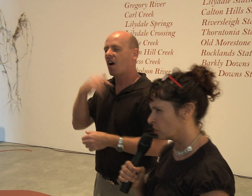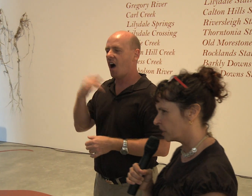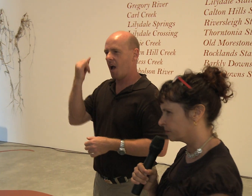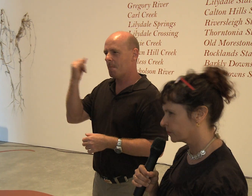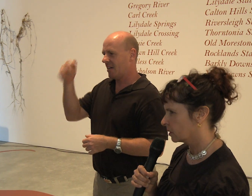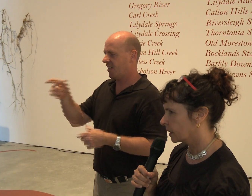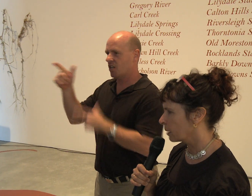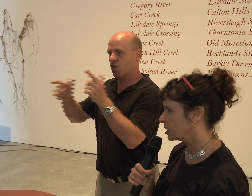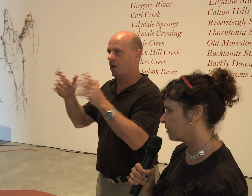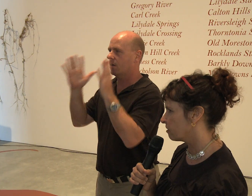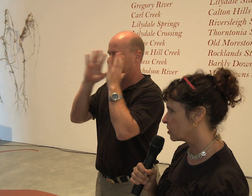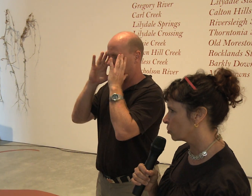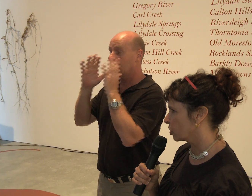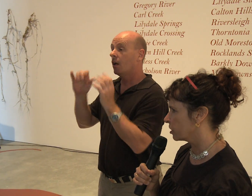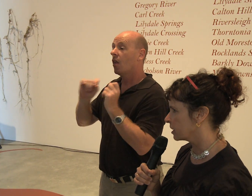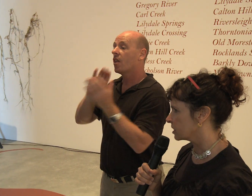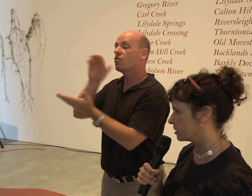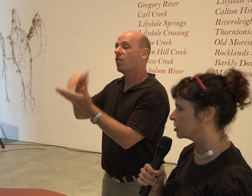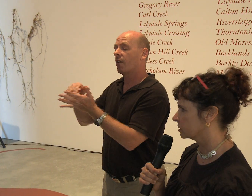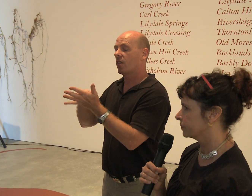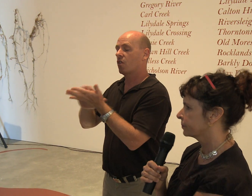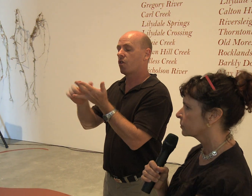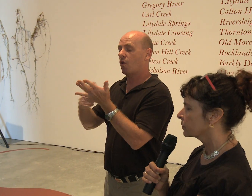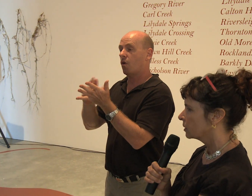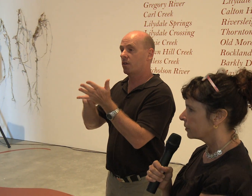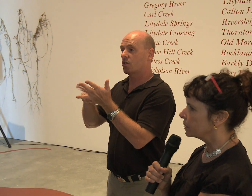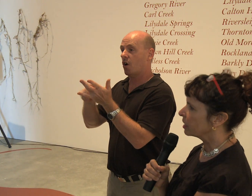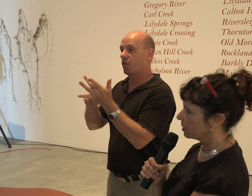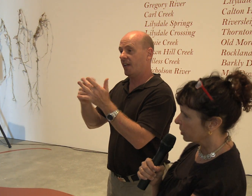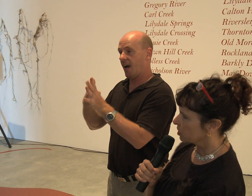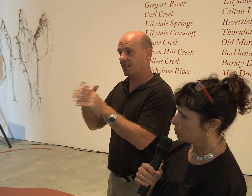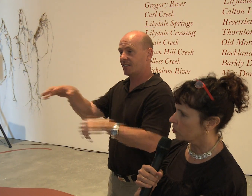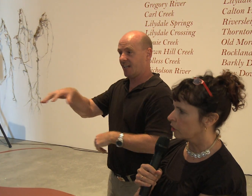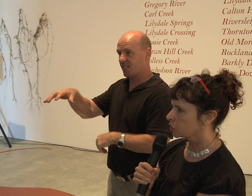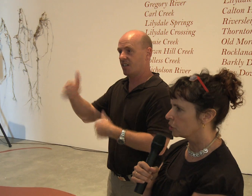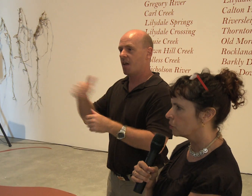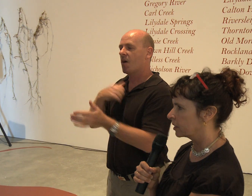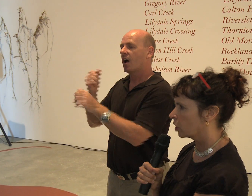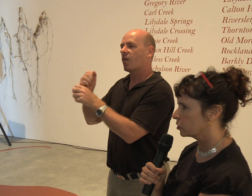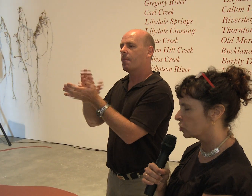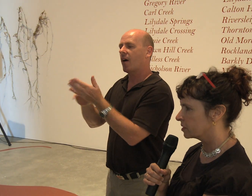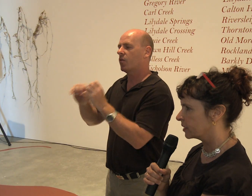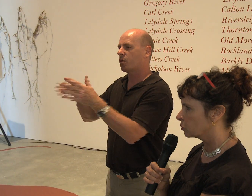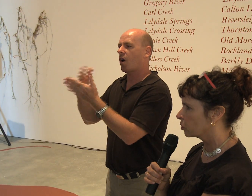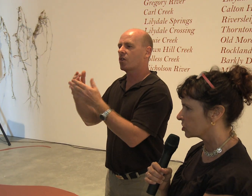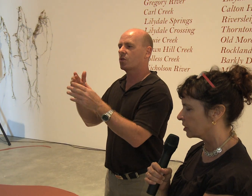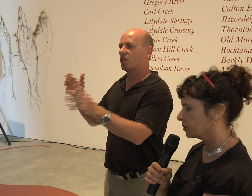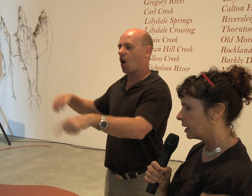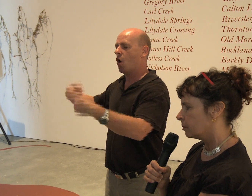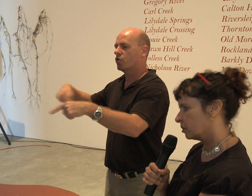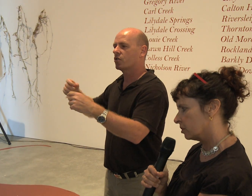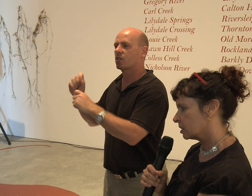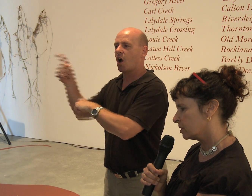that journey. And they went as far as Thorntonia station. Then my grandmother was put onto a coach and sent to